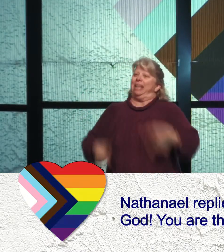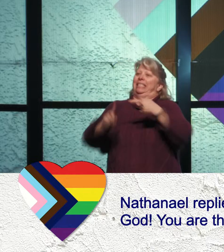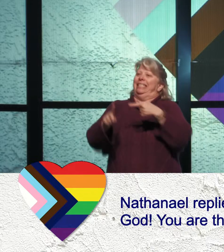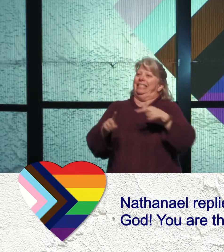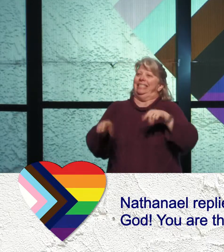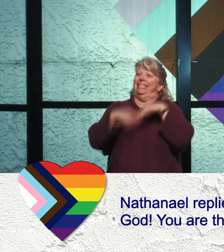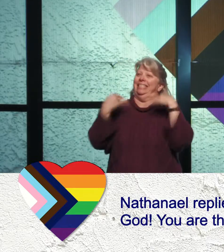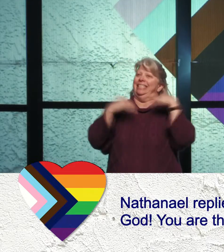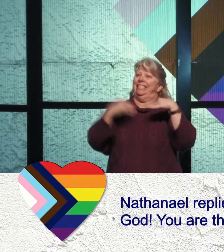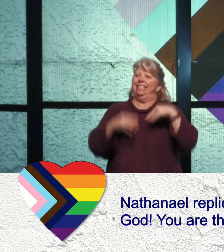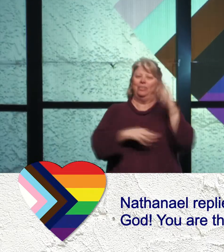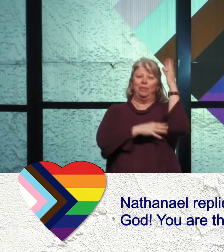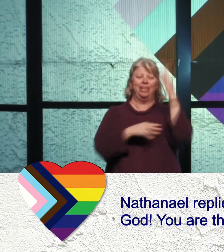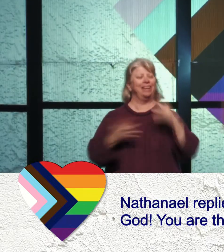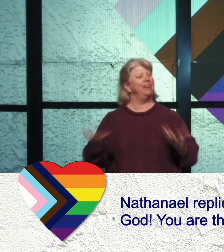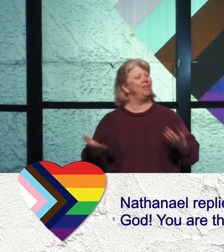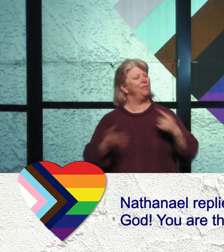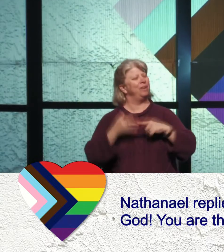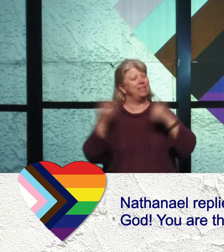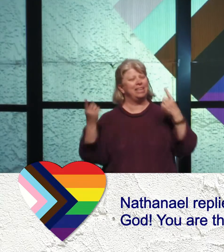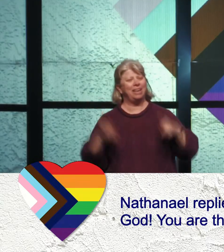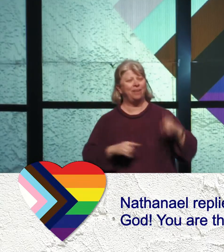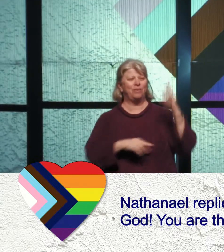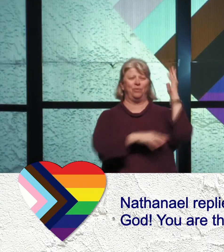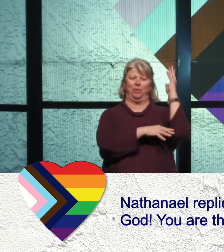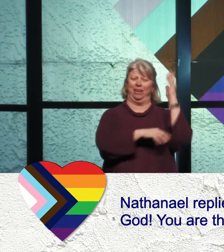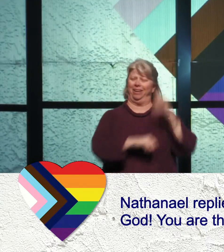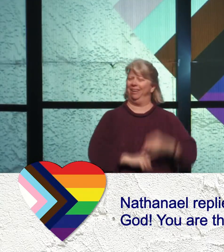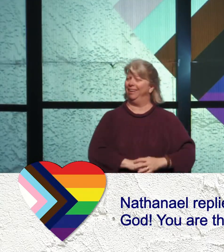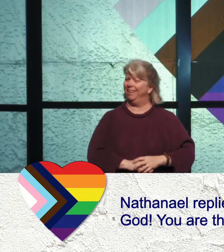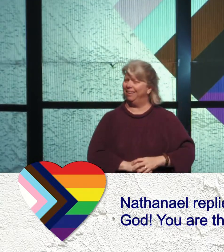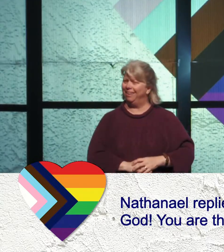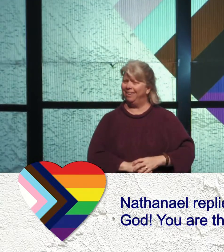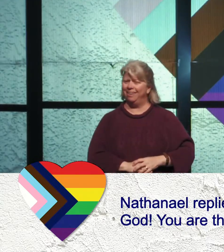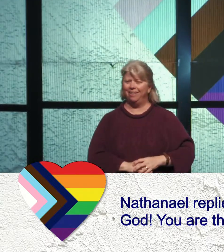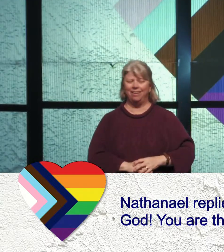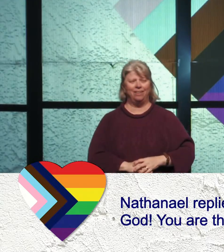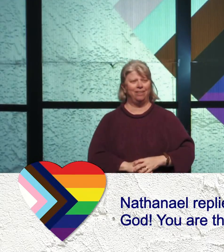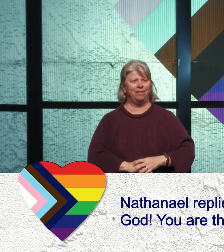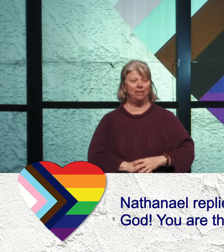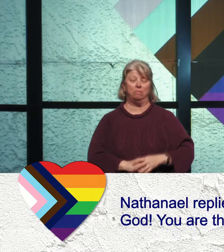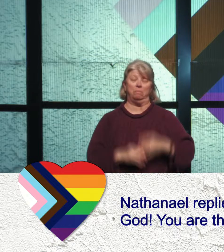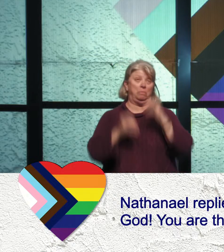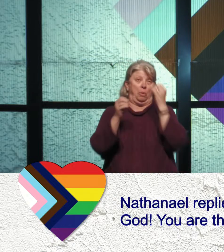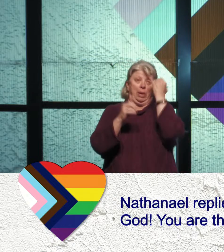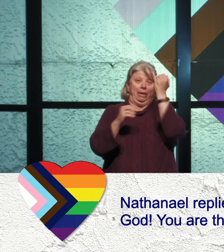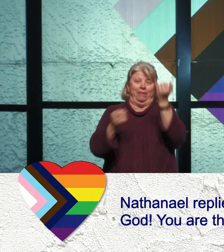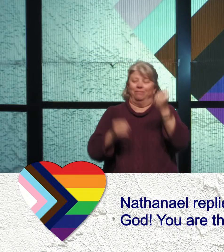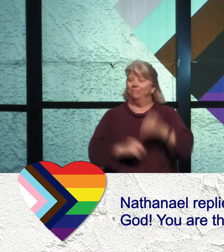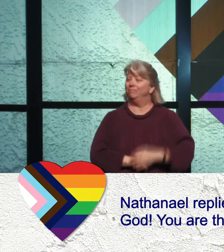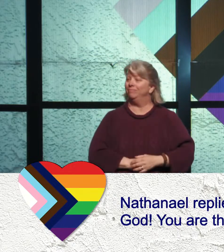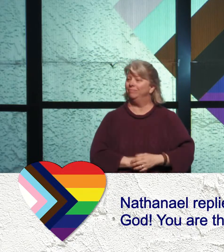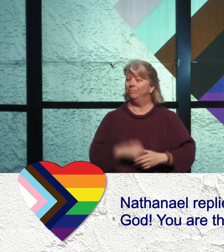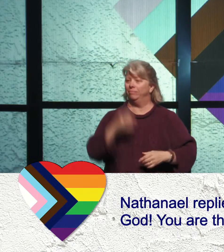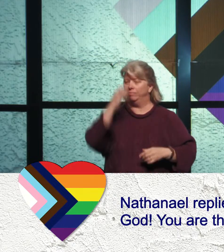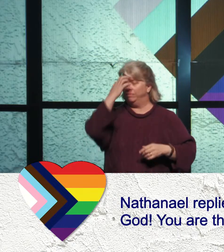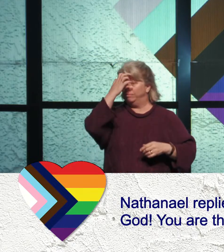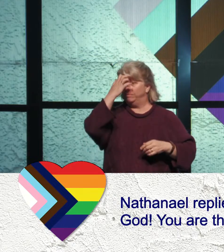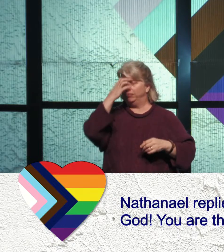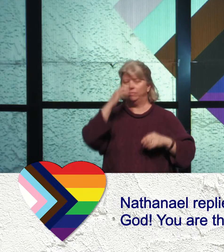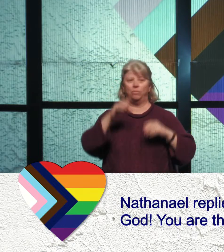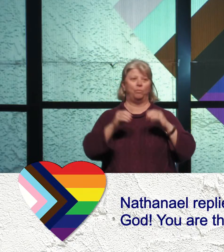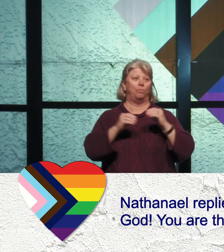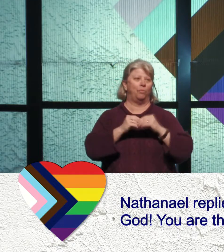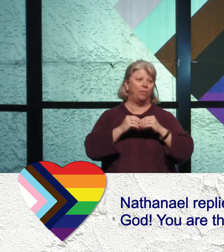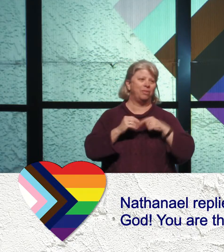anymore, right? Like, what is going on under the fig tree? No idea. Now, that's kind of more of a